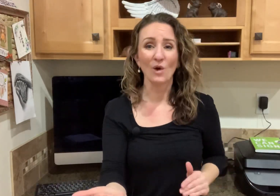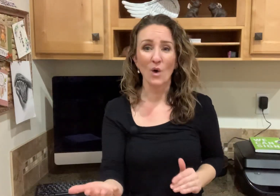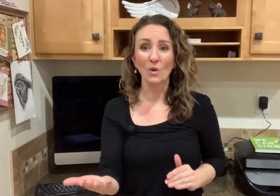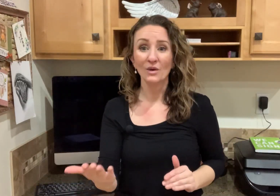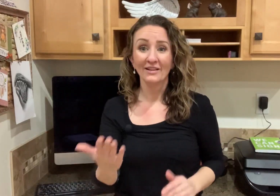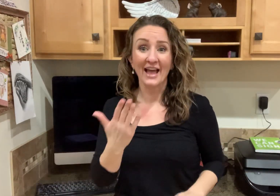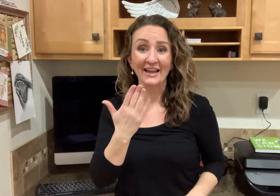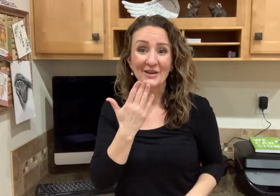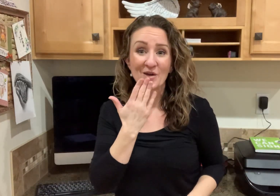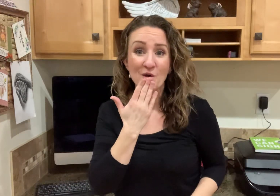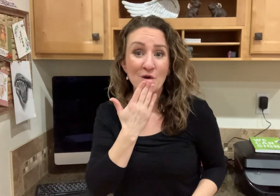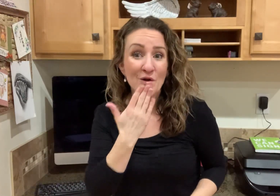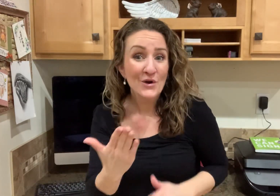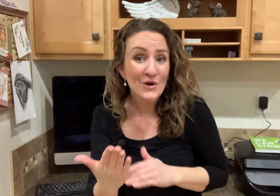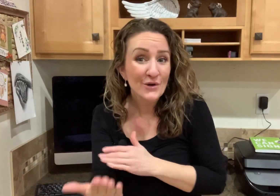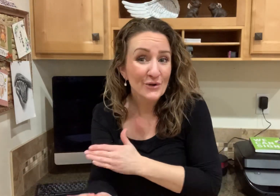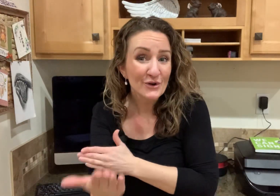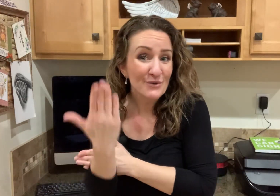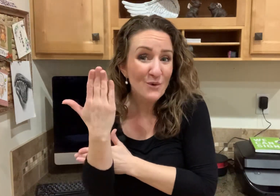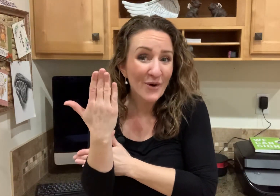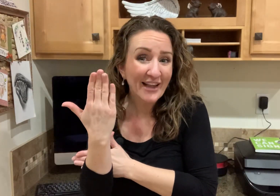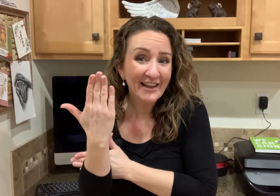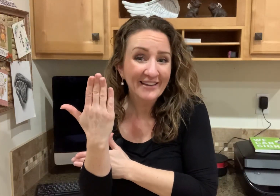So like good morning.